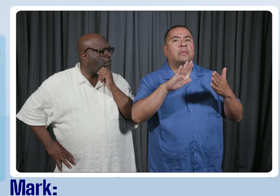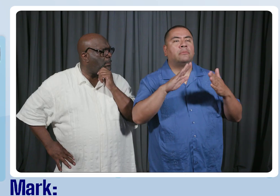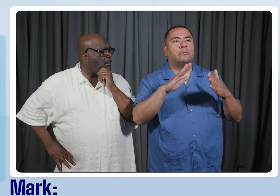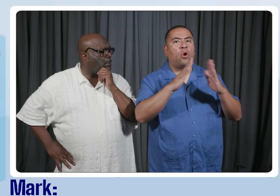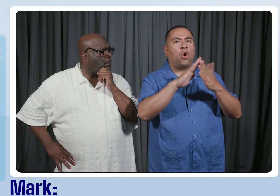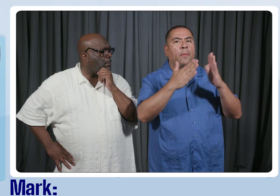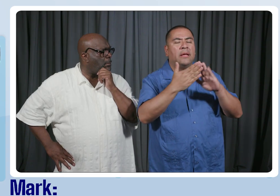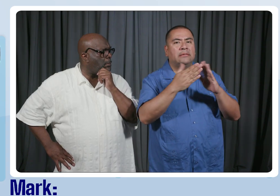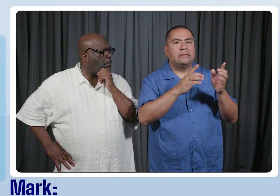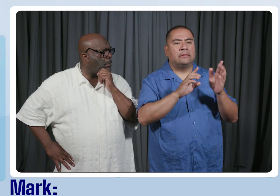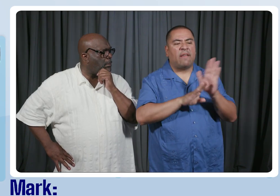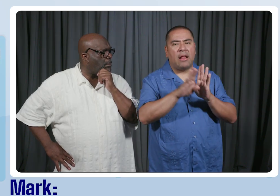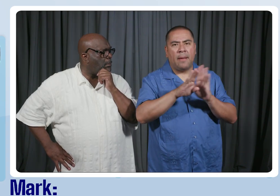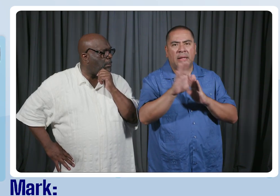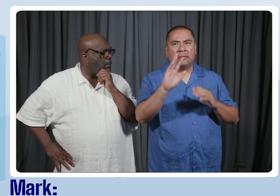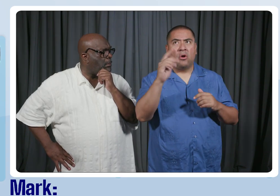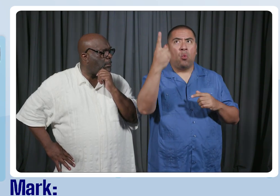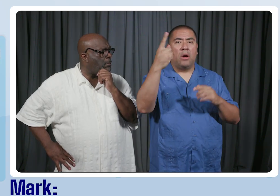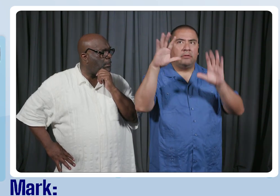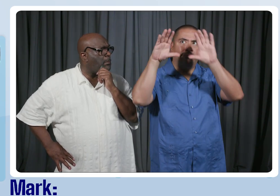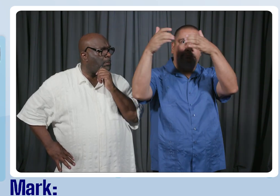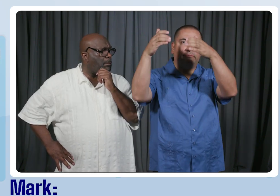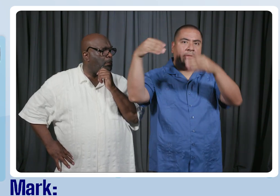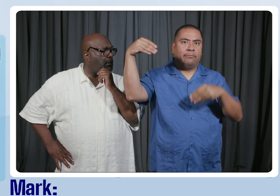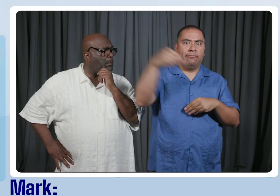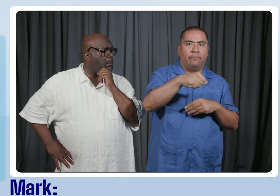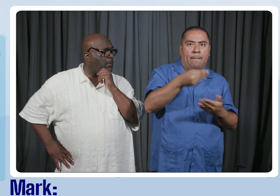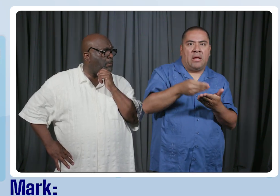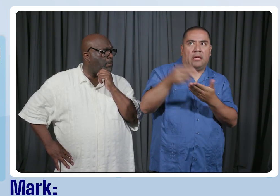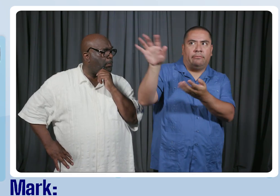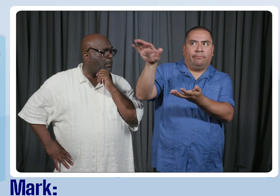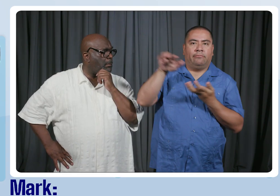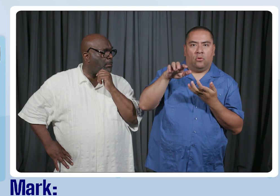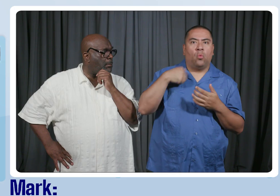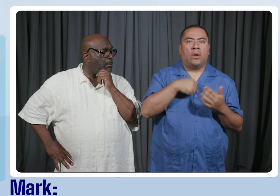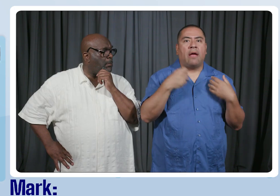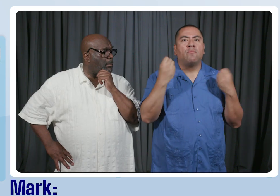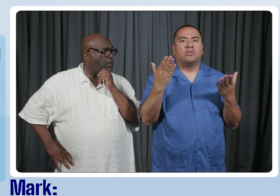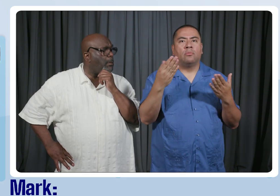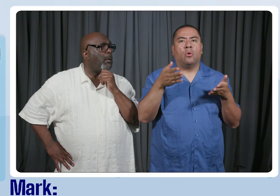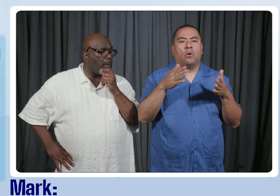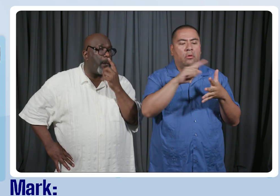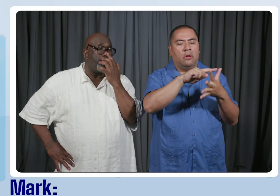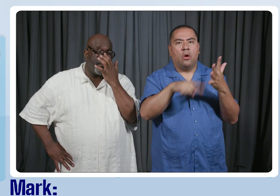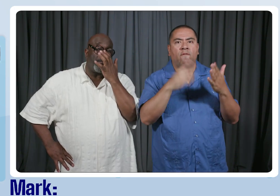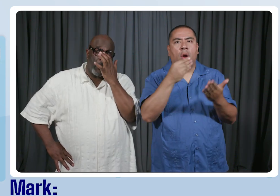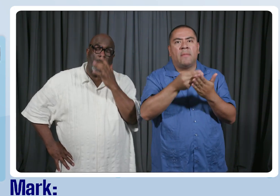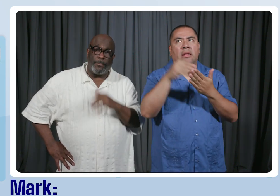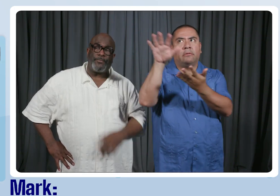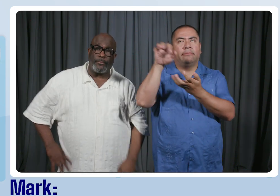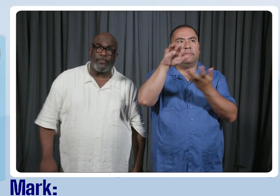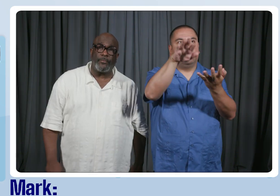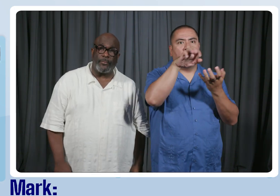of our parents that provides funding to us, and so we do have multiple funding sources. So we have